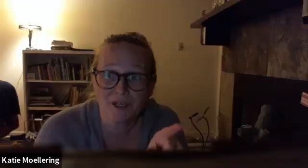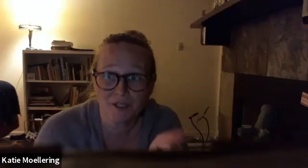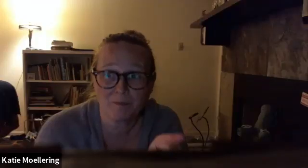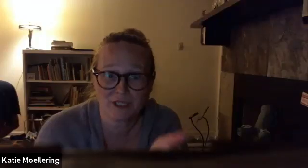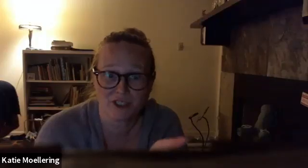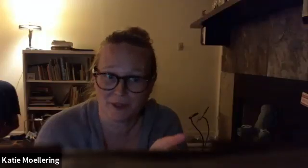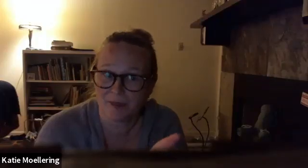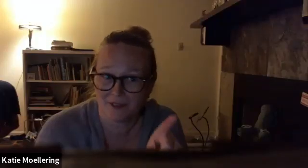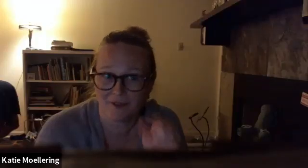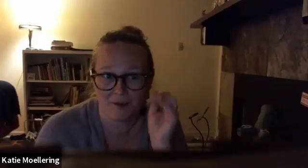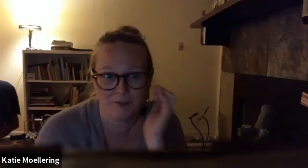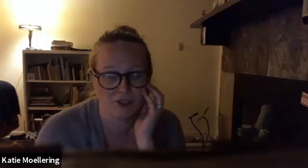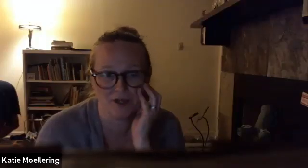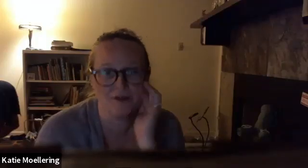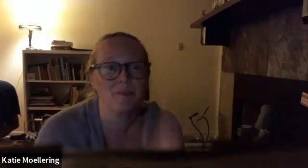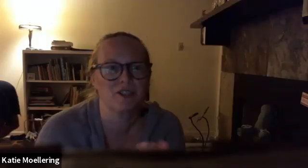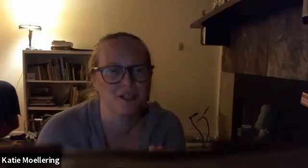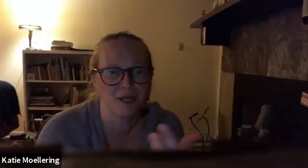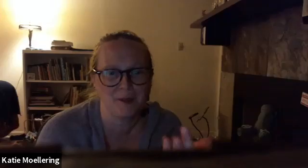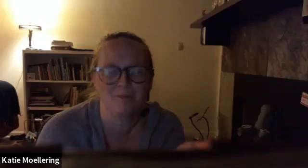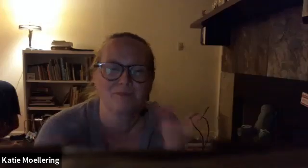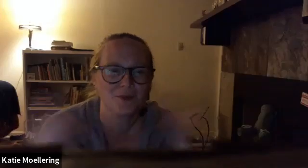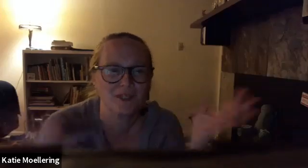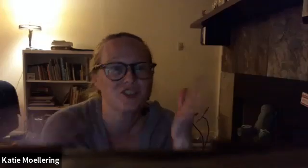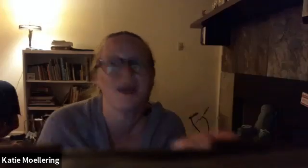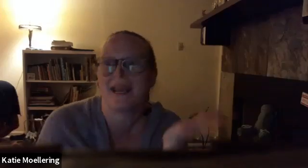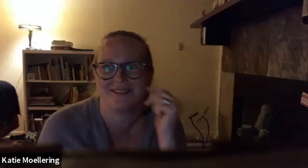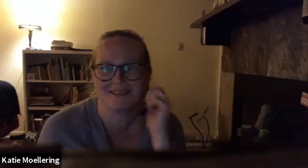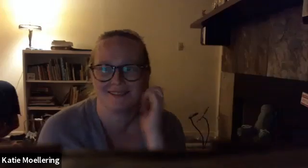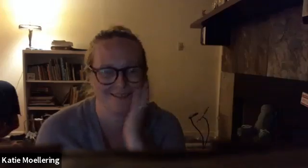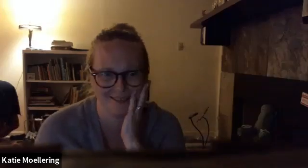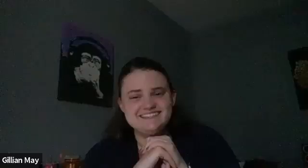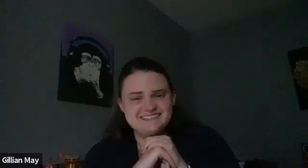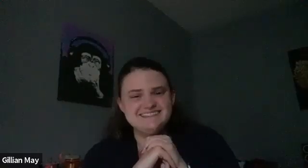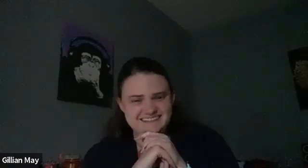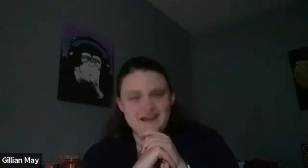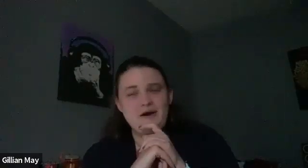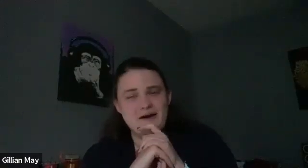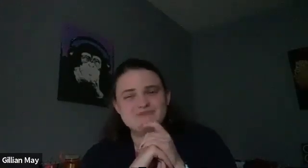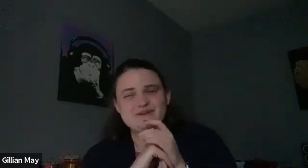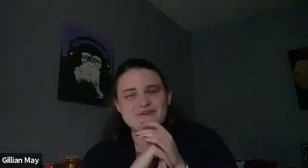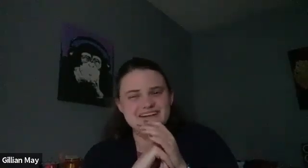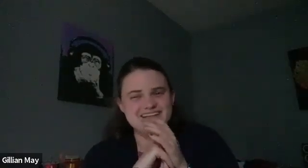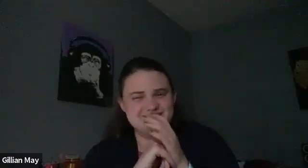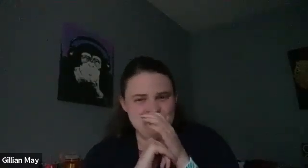good Pictionary player, though, I'm sure. Or not Pictionary, but charades. Yeah. You know? Oh, Yeah. I'm so good. It's so